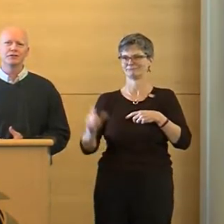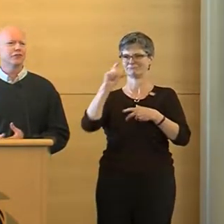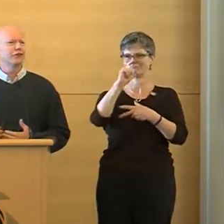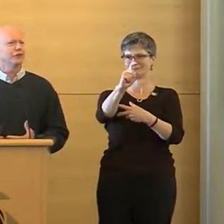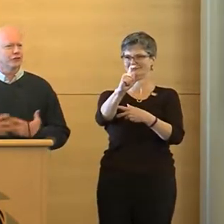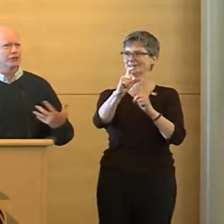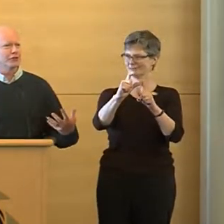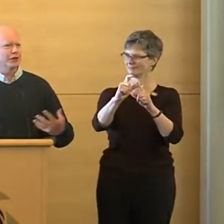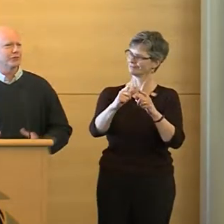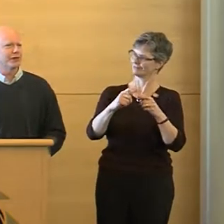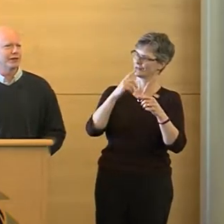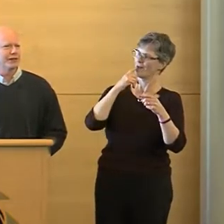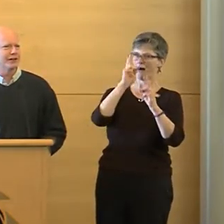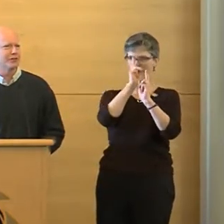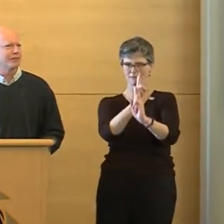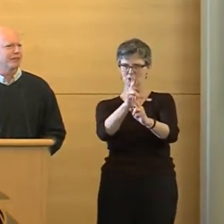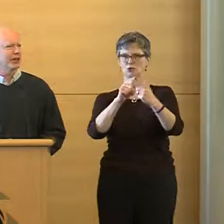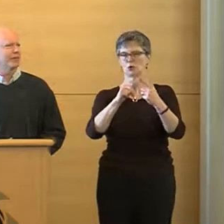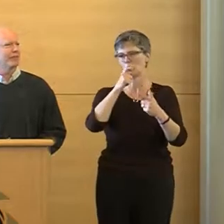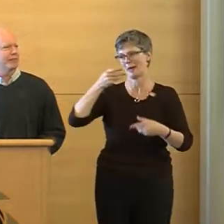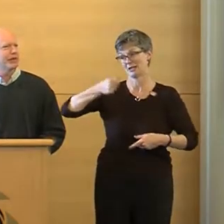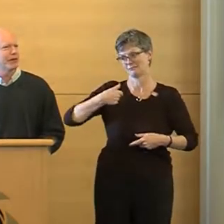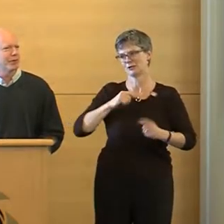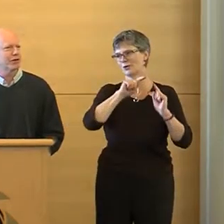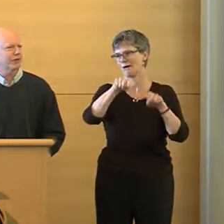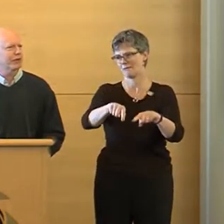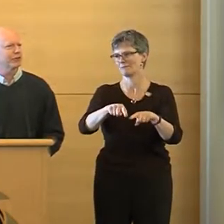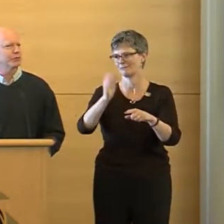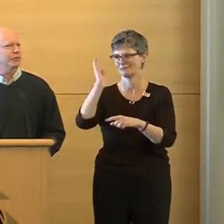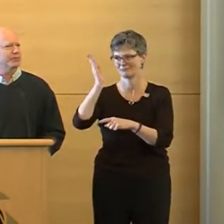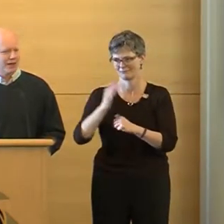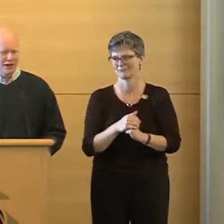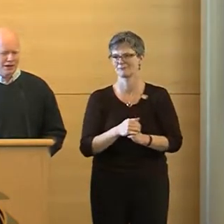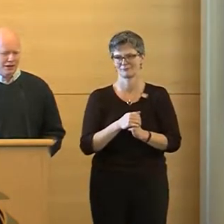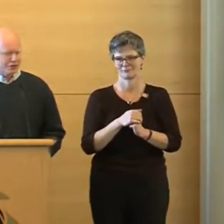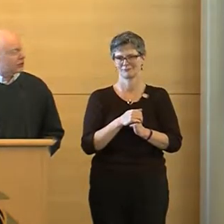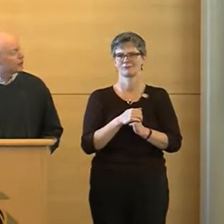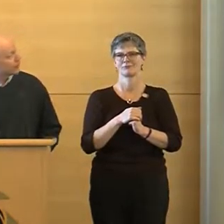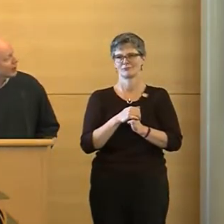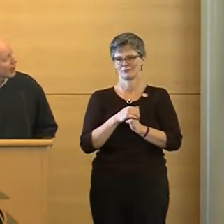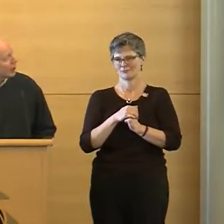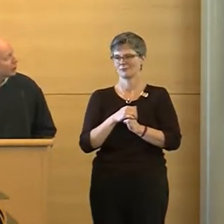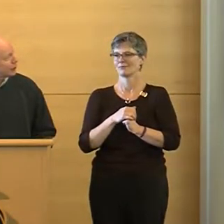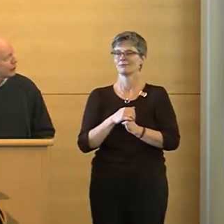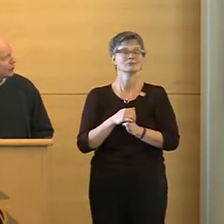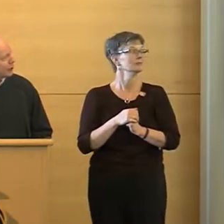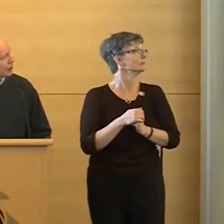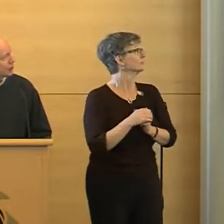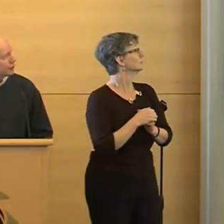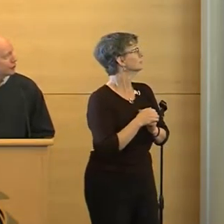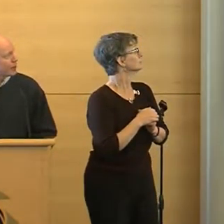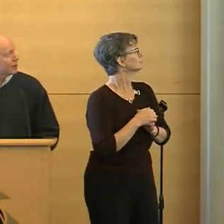in computing careers. So that's a major focus and a major funder of my position. And